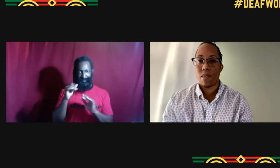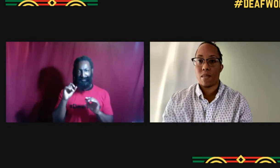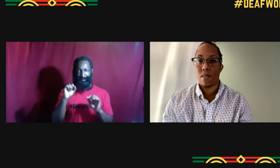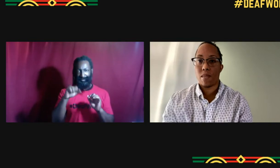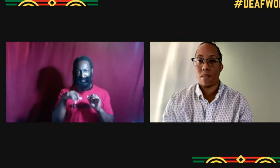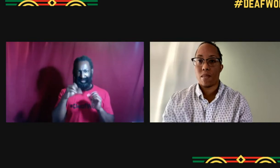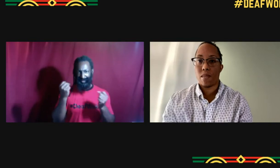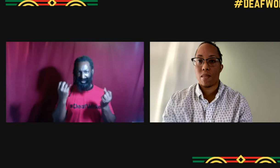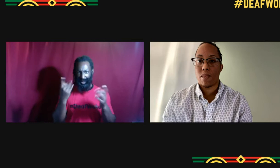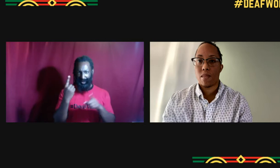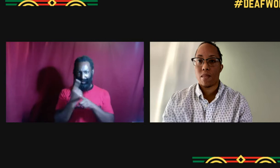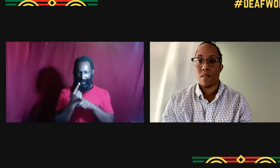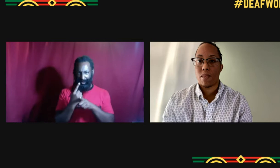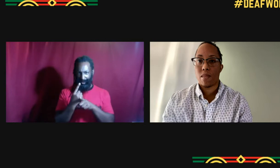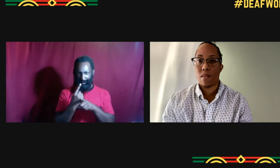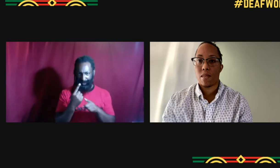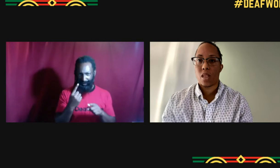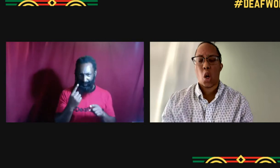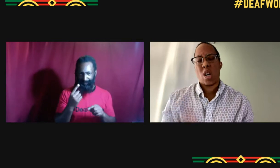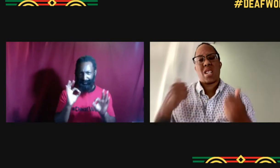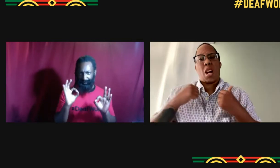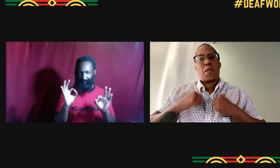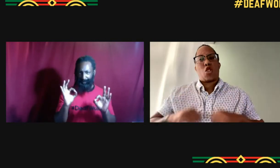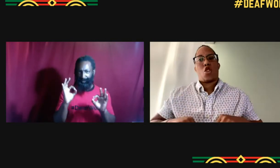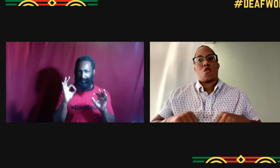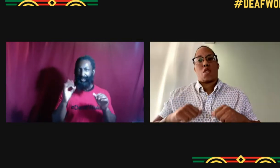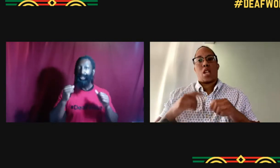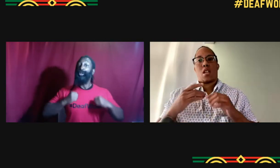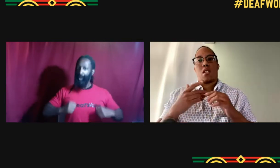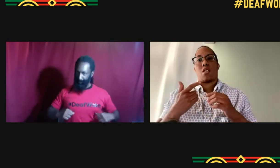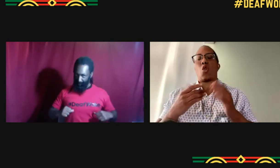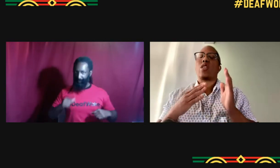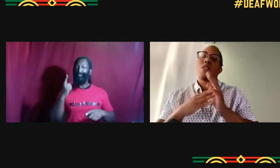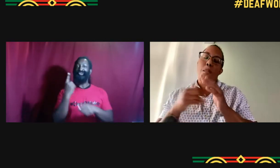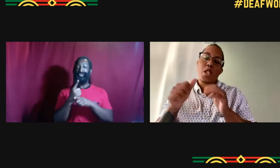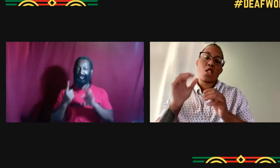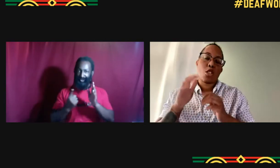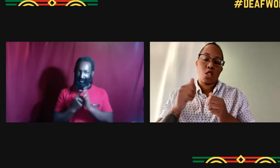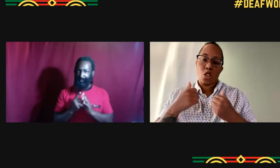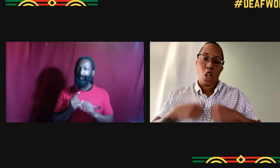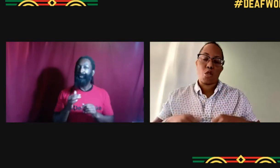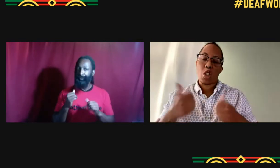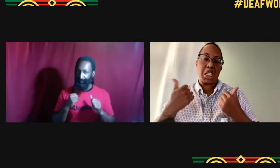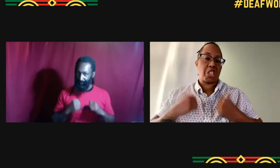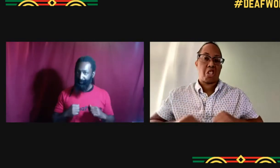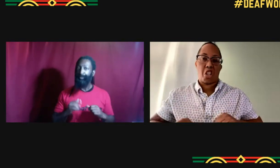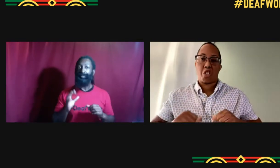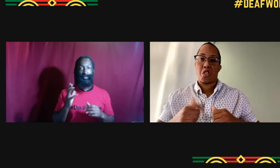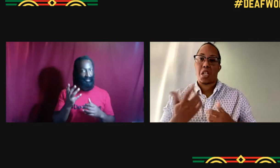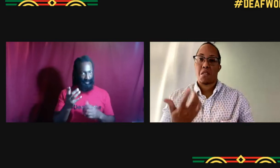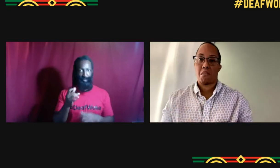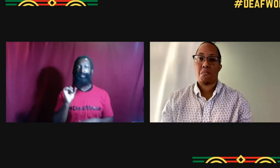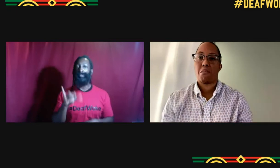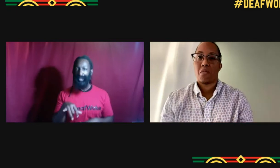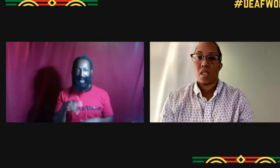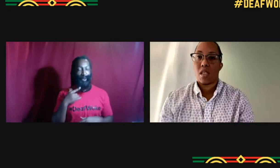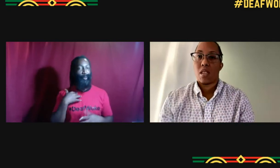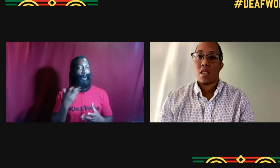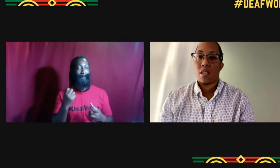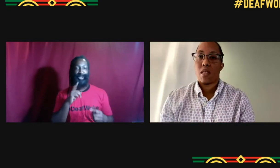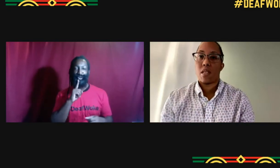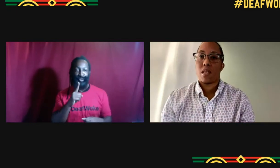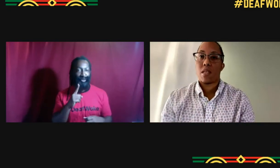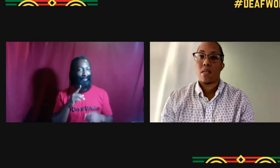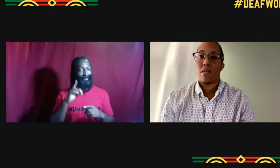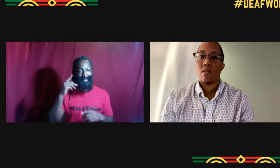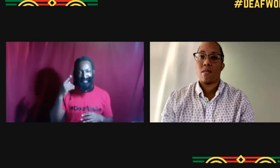it. That's the sign, right? Top surgery? It's typically okay. The chest, or you can do top surgery. Either's